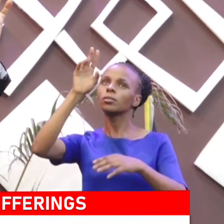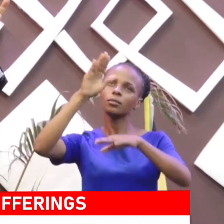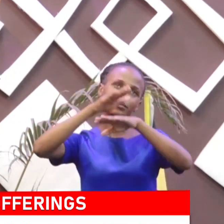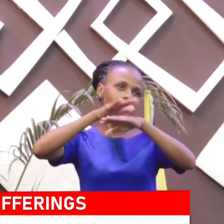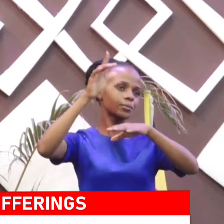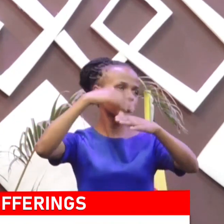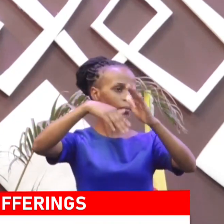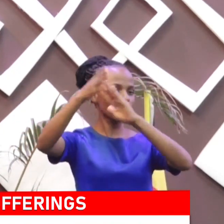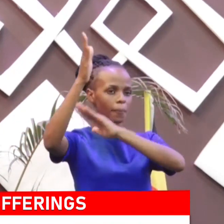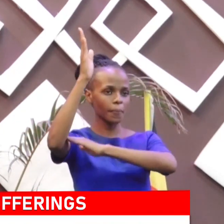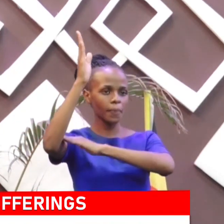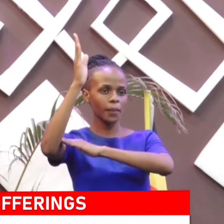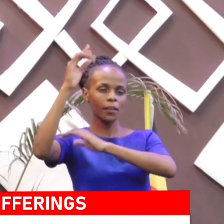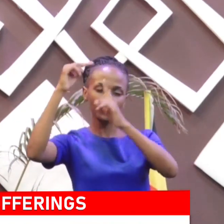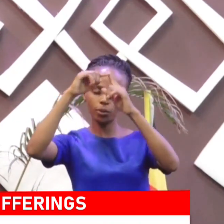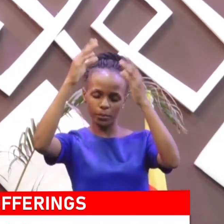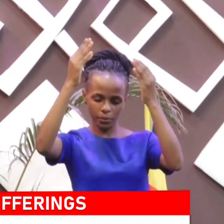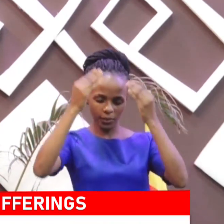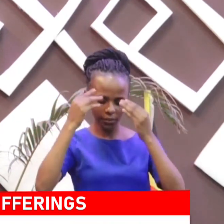decide to look to you, God,